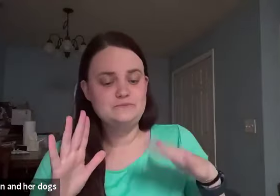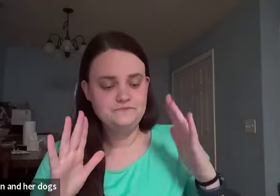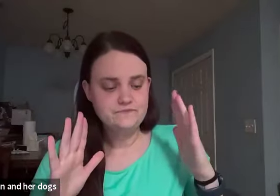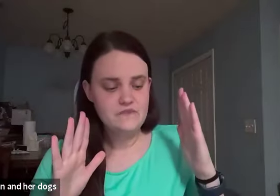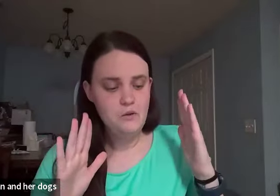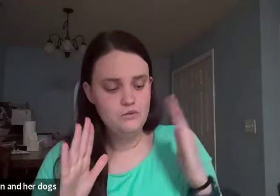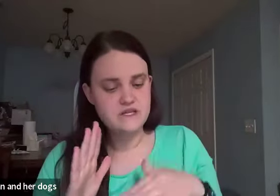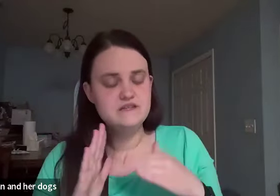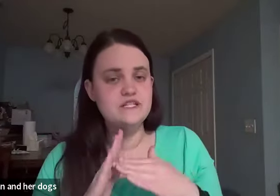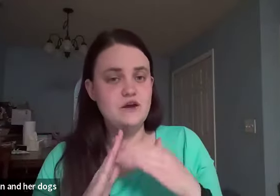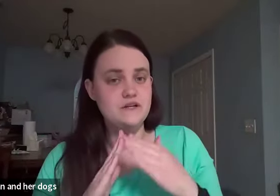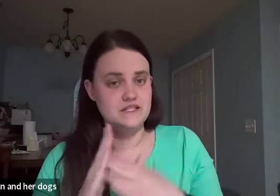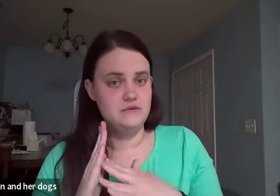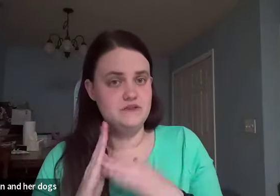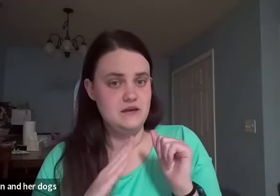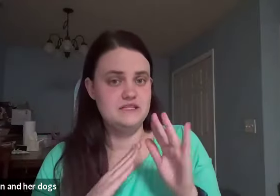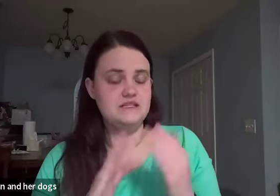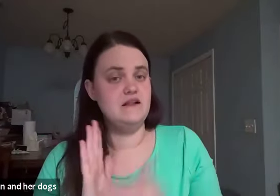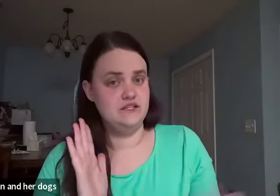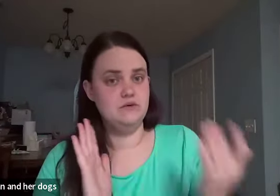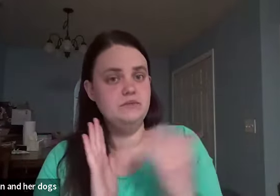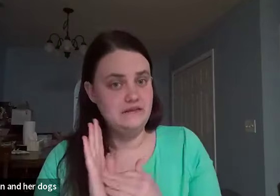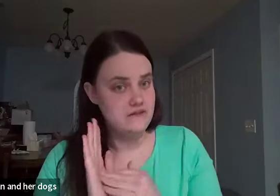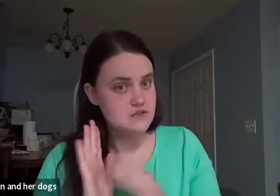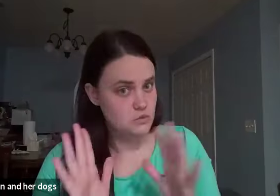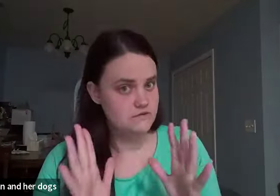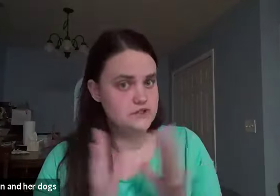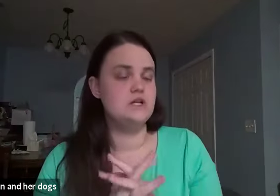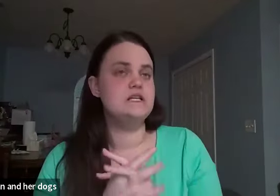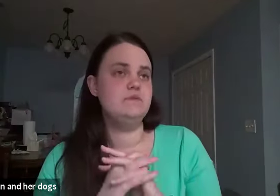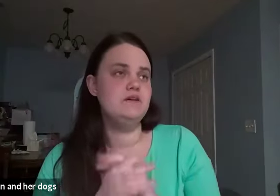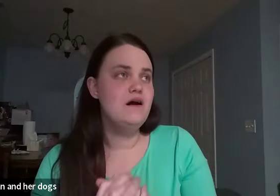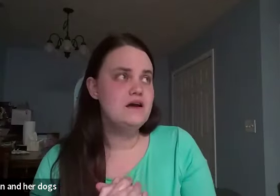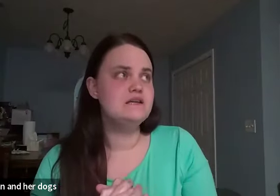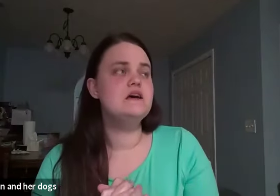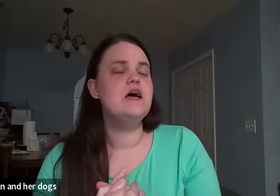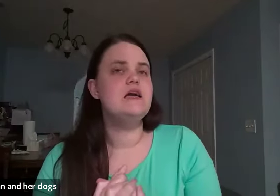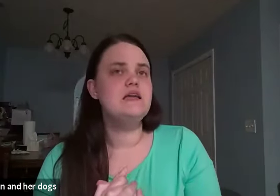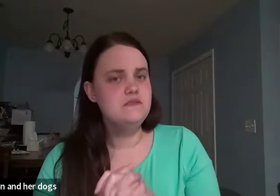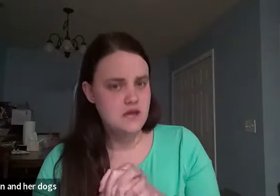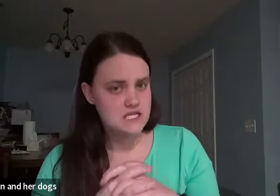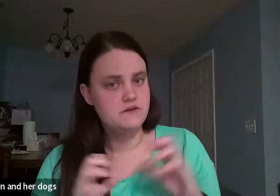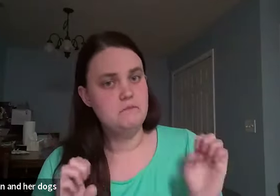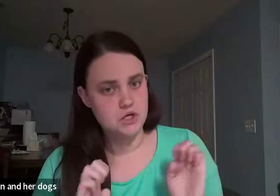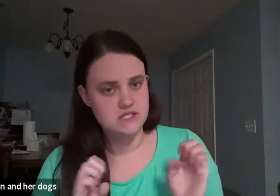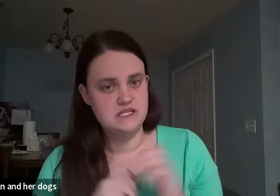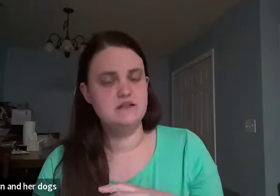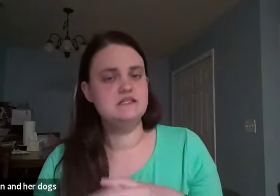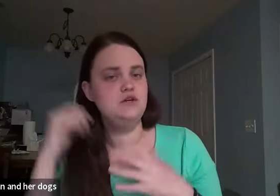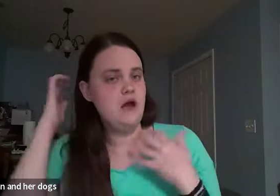So the reason we go very slow with the ABCs, and I like to repeat this one for sure, is because in the case of an emergency, let's say you